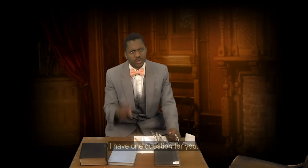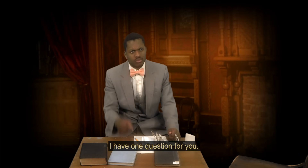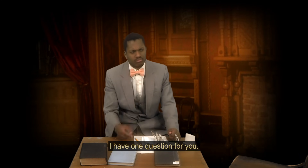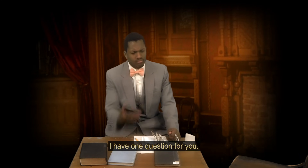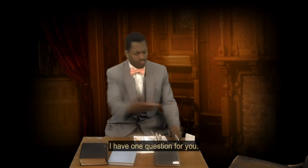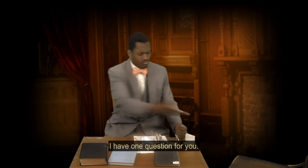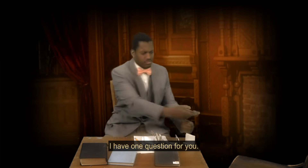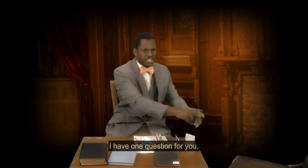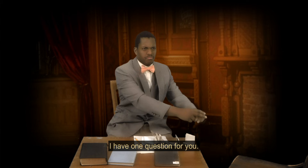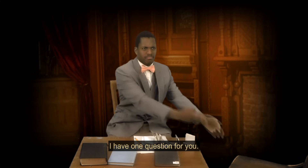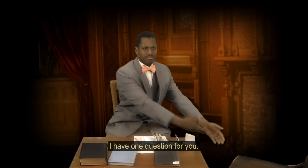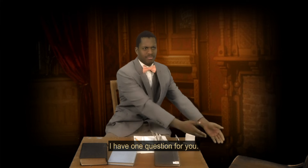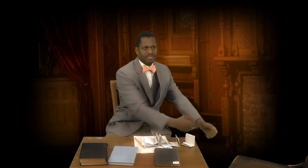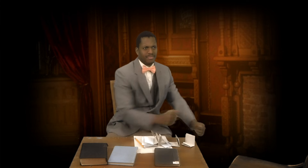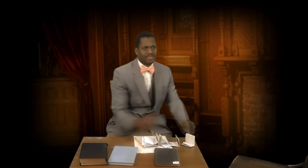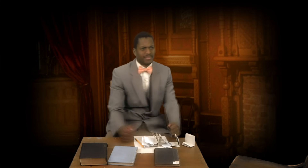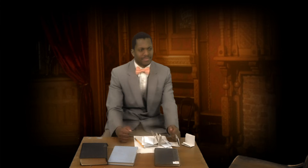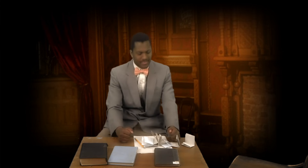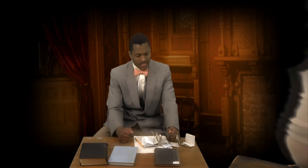I have one question for you.